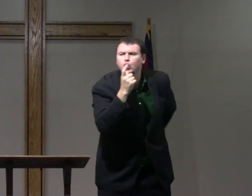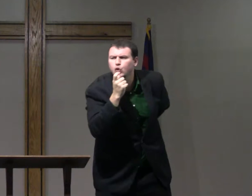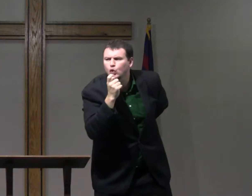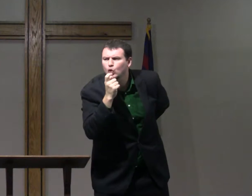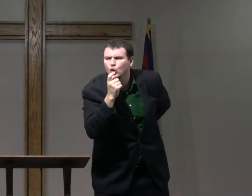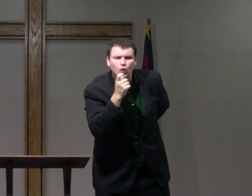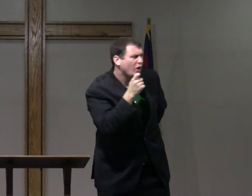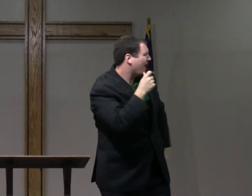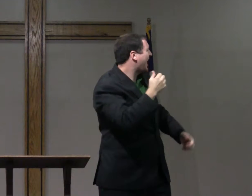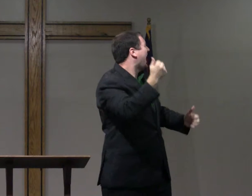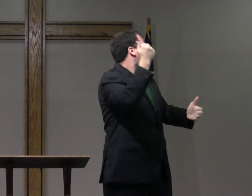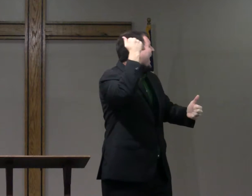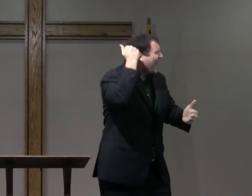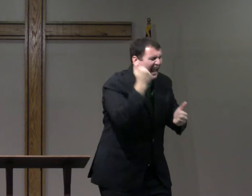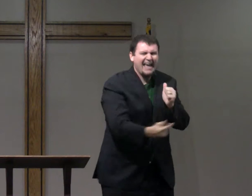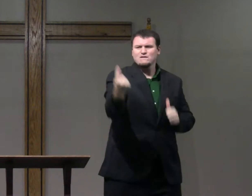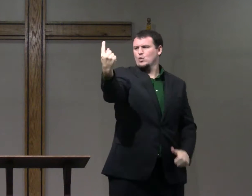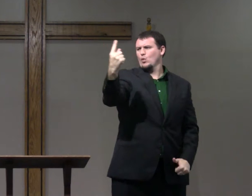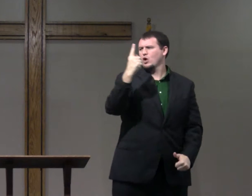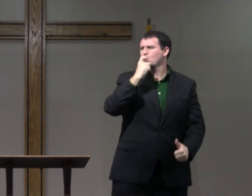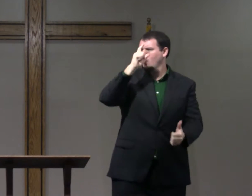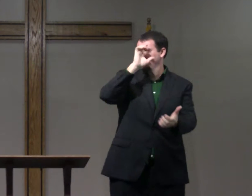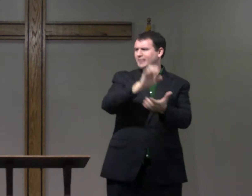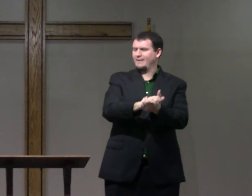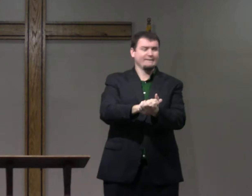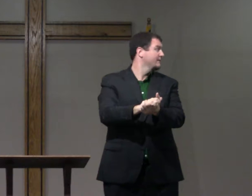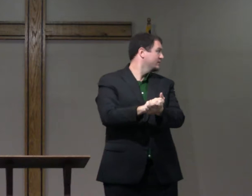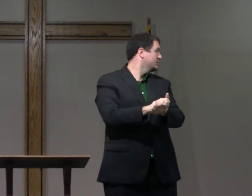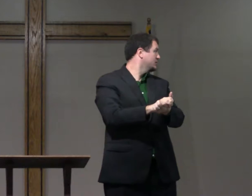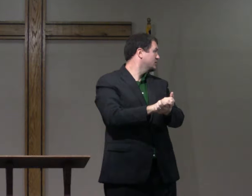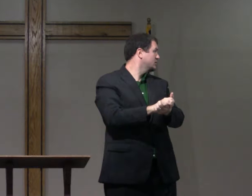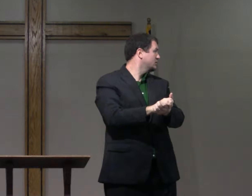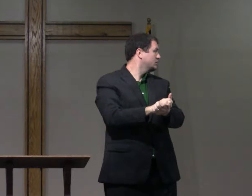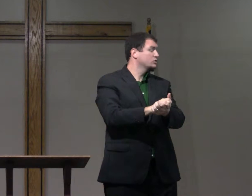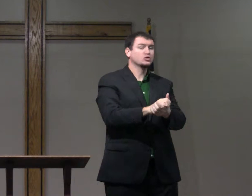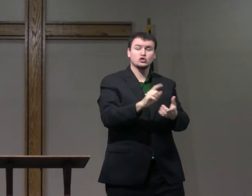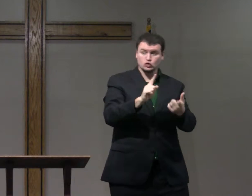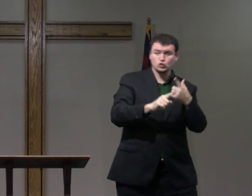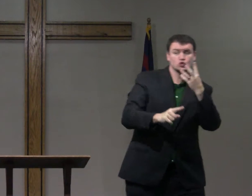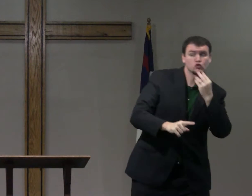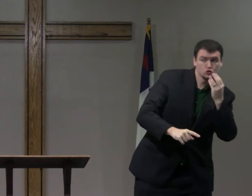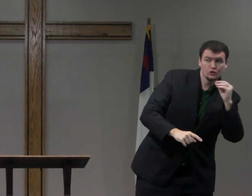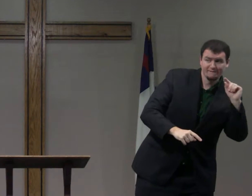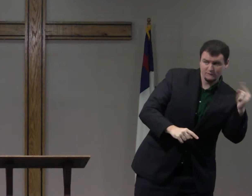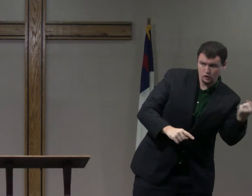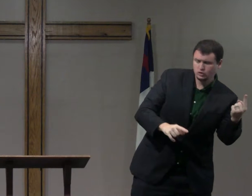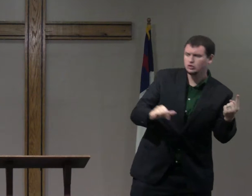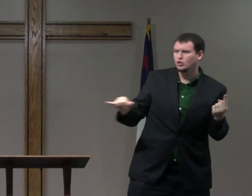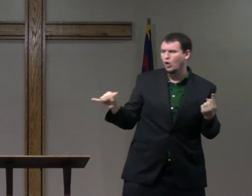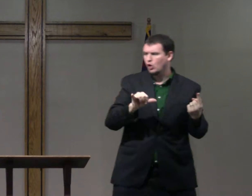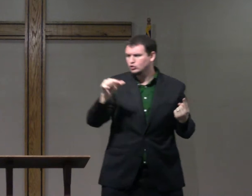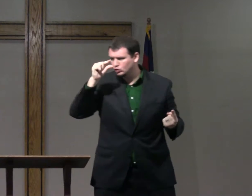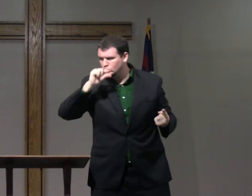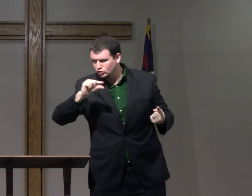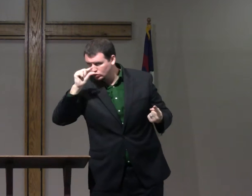To who? To everyone that believe it. To the Jew first.